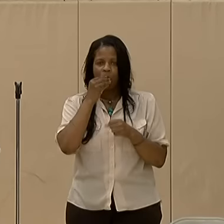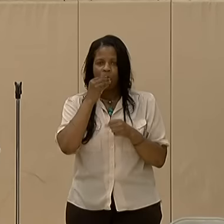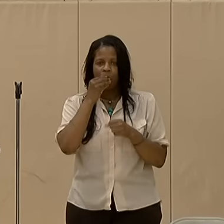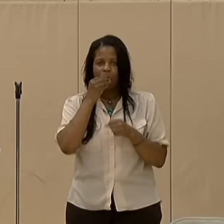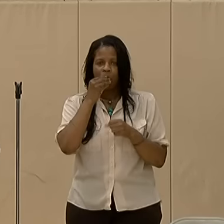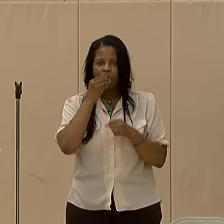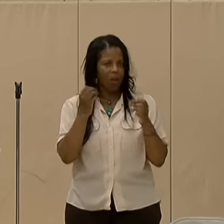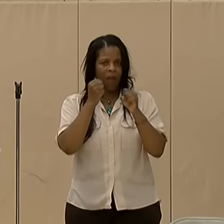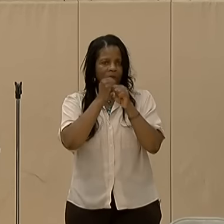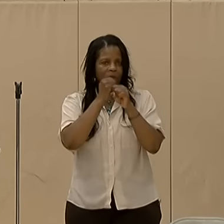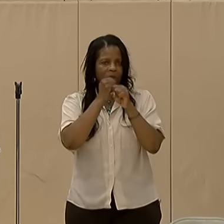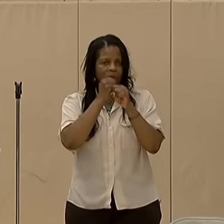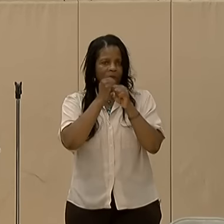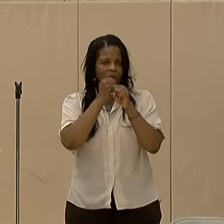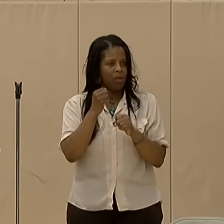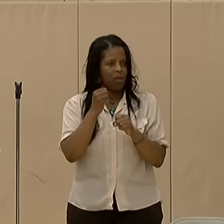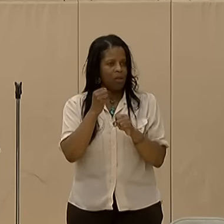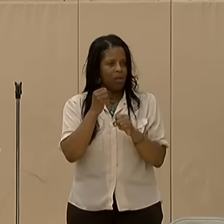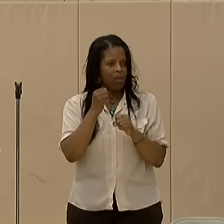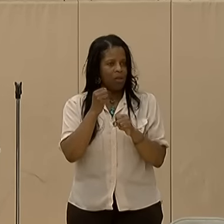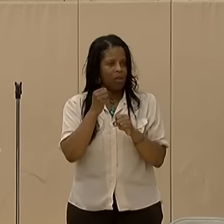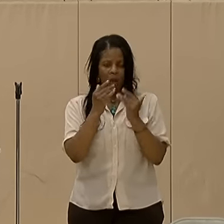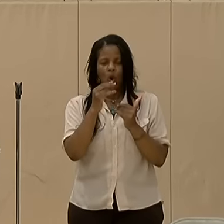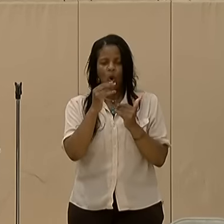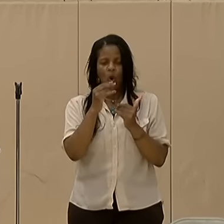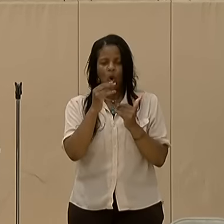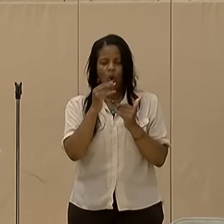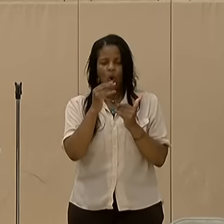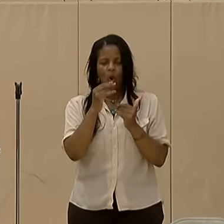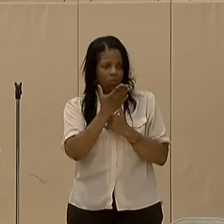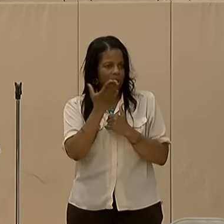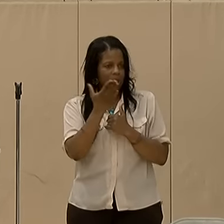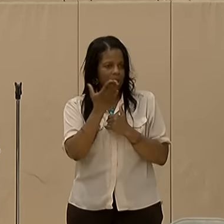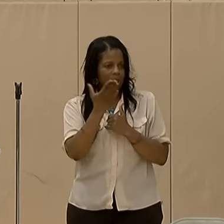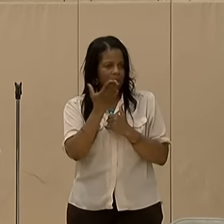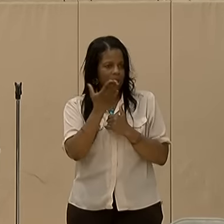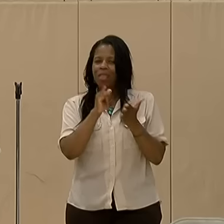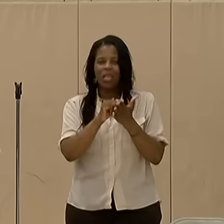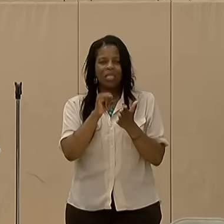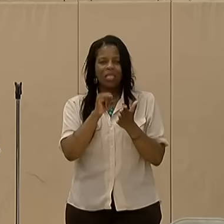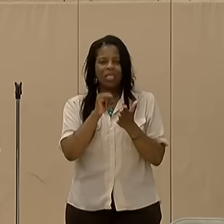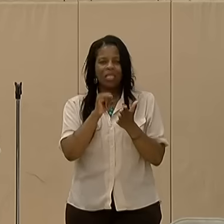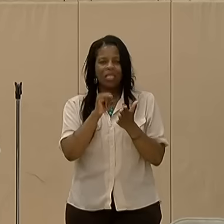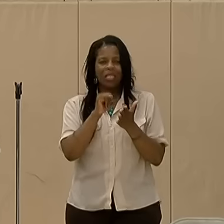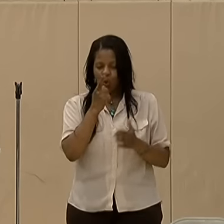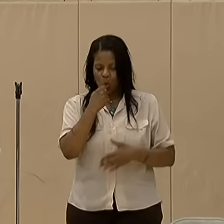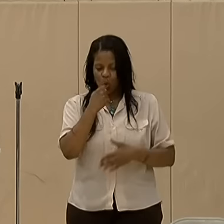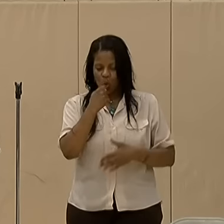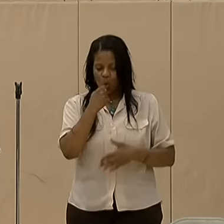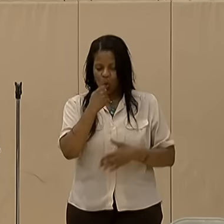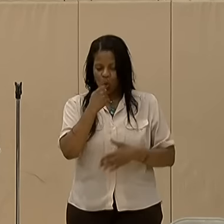or supplies. Let me squash that rumor. That is not true. We do have